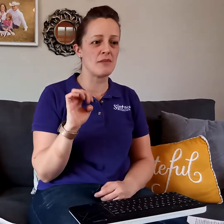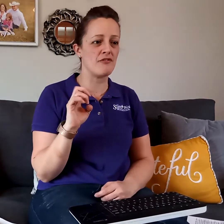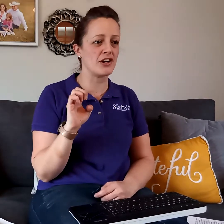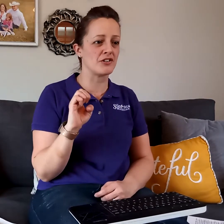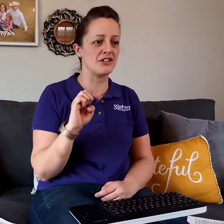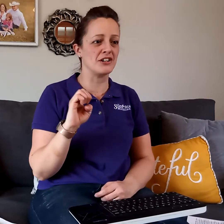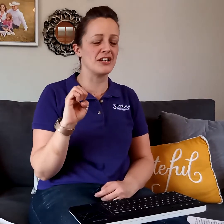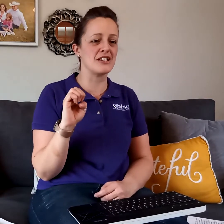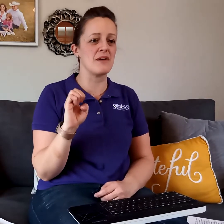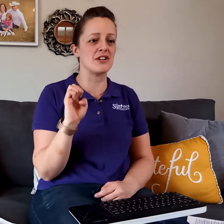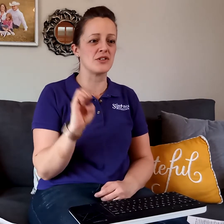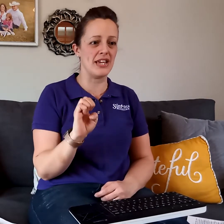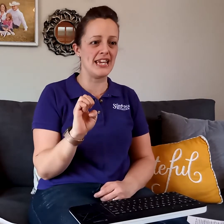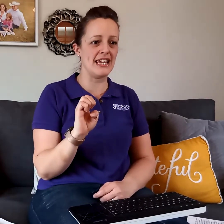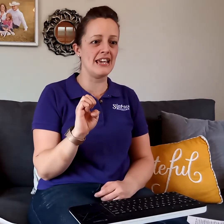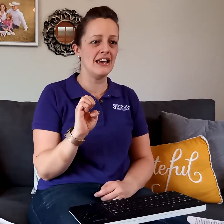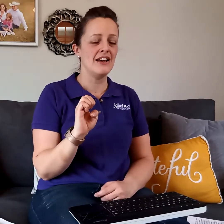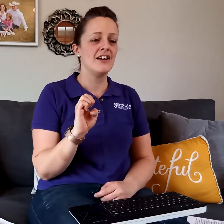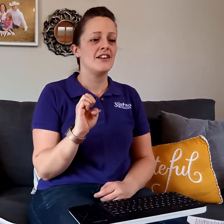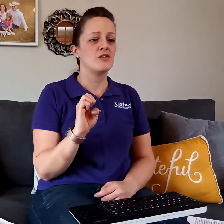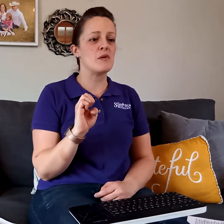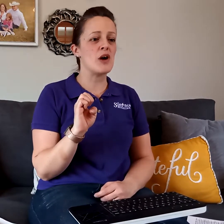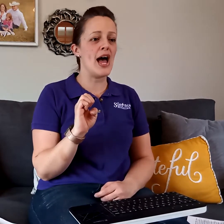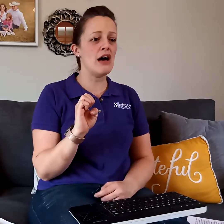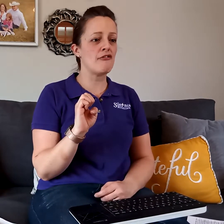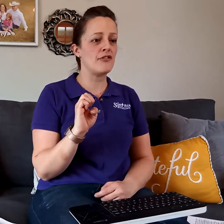fingers nearly as much. So E. Remember F.